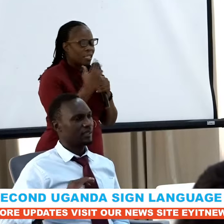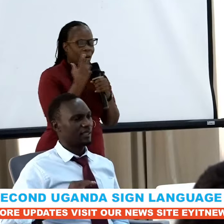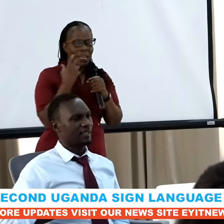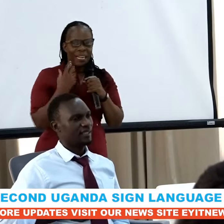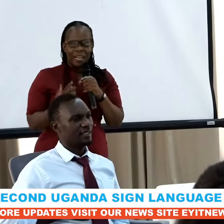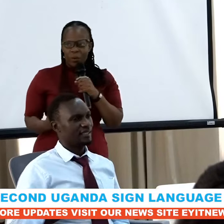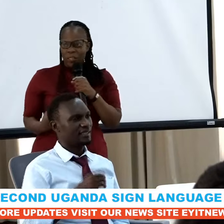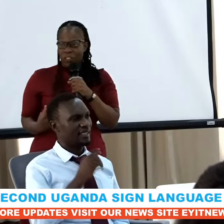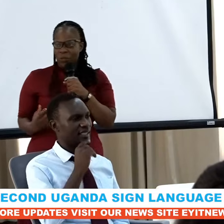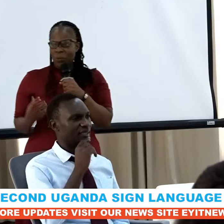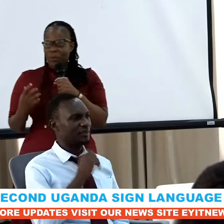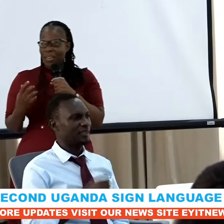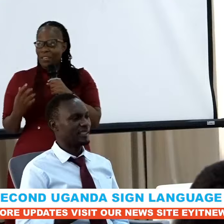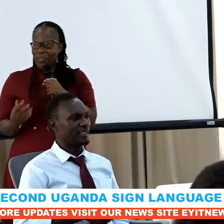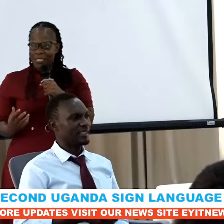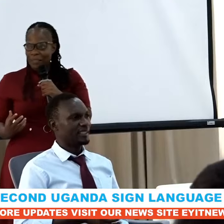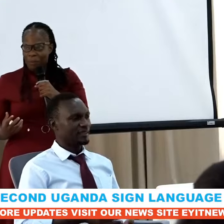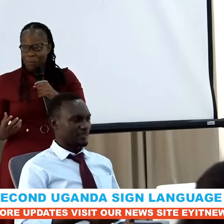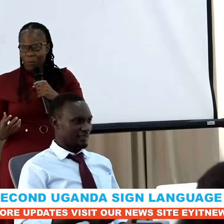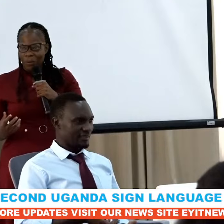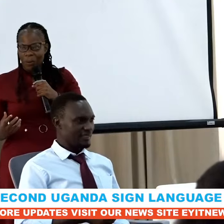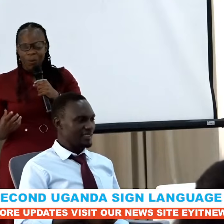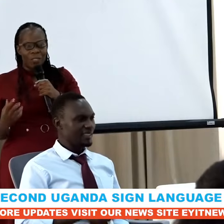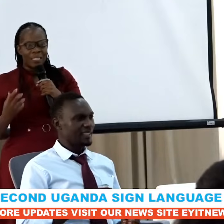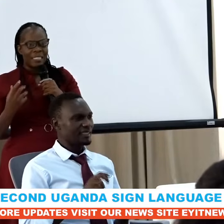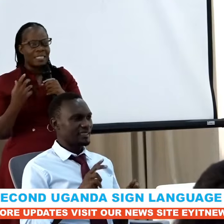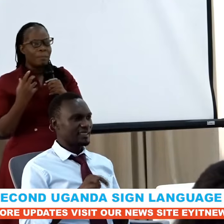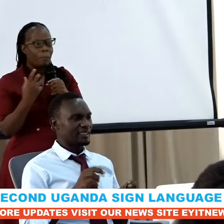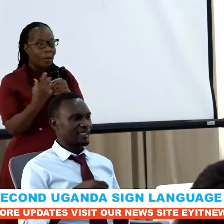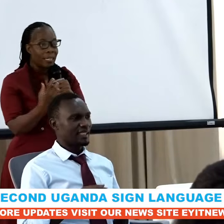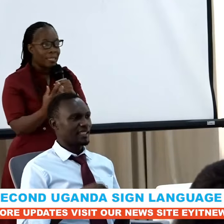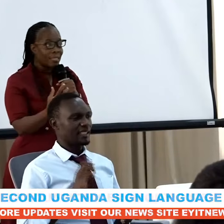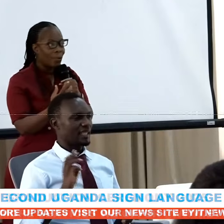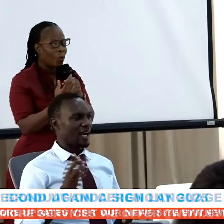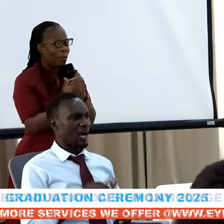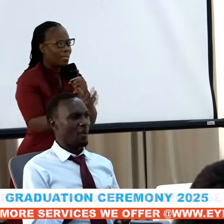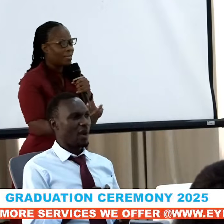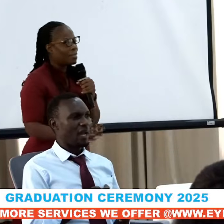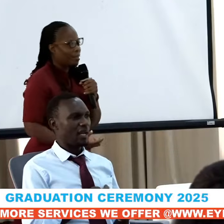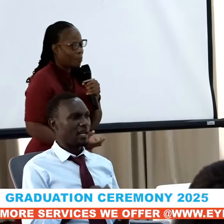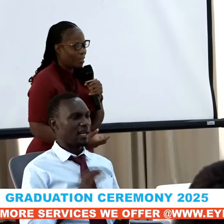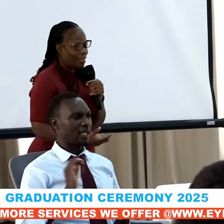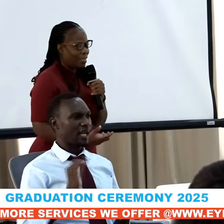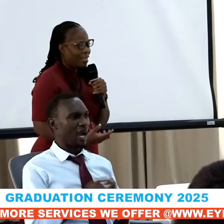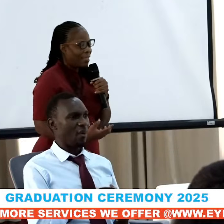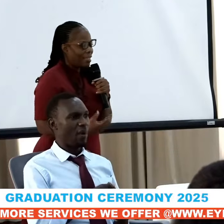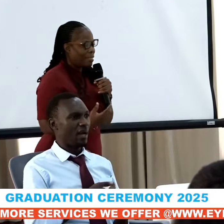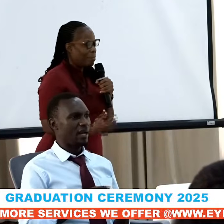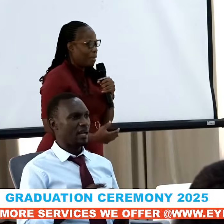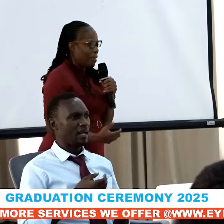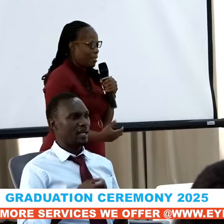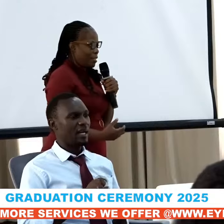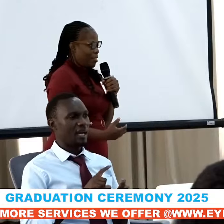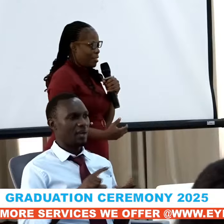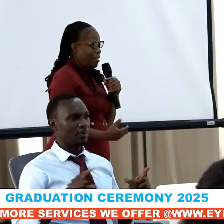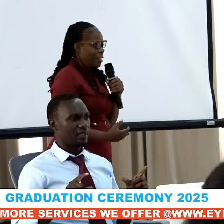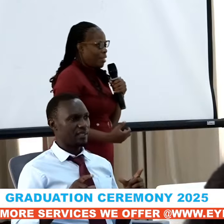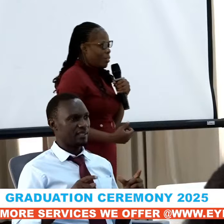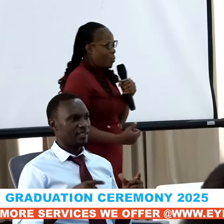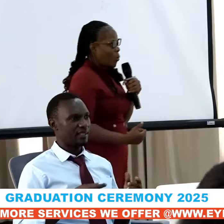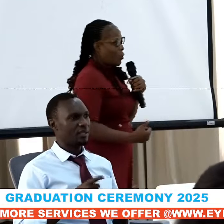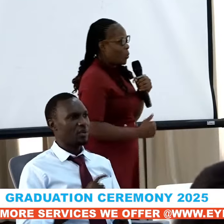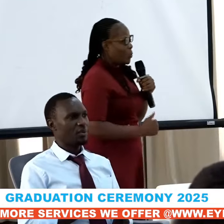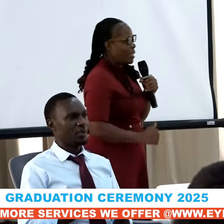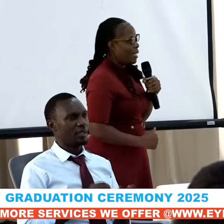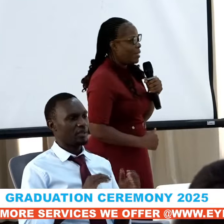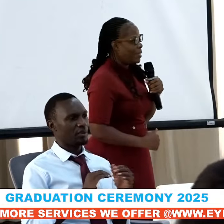watch our language when we're addressing people, because it breaks or makes someone. That is my message.